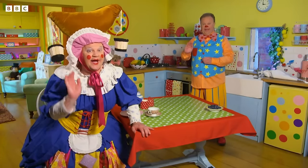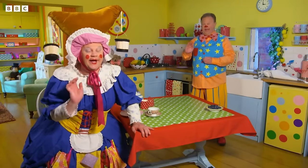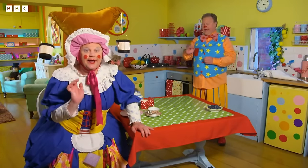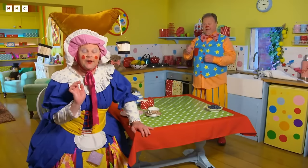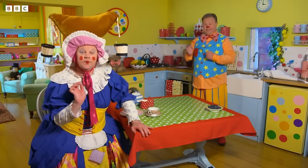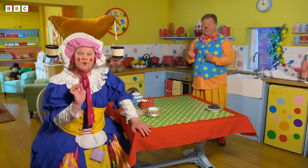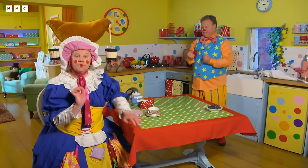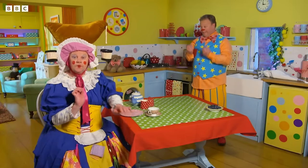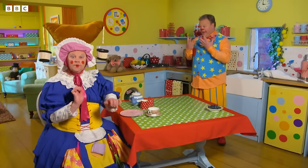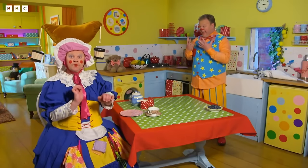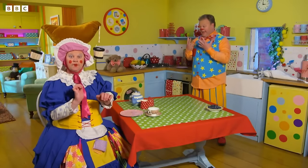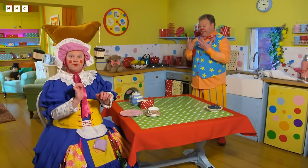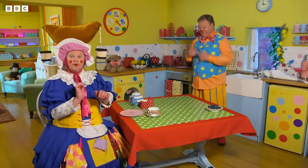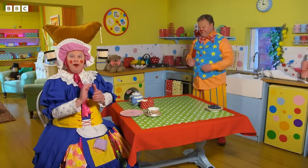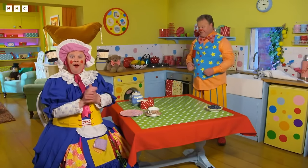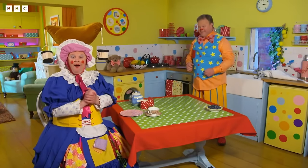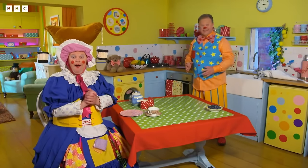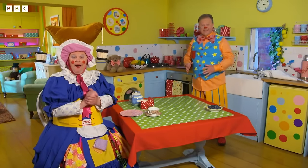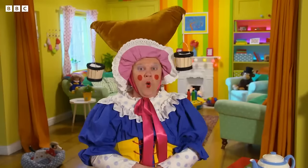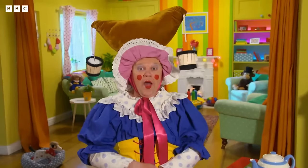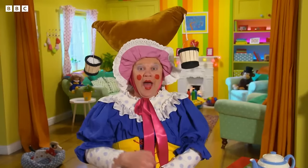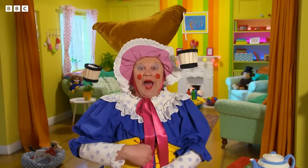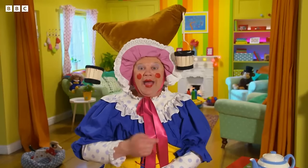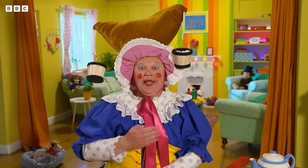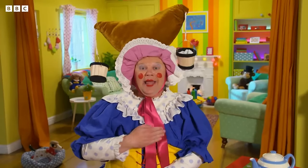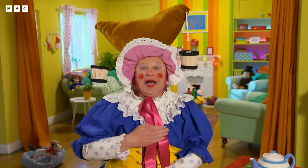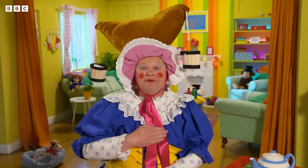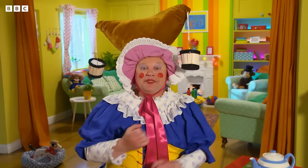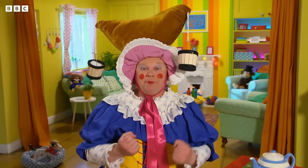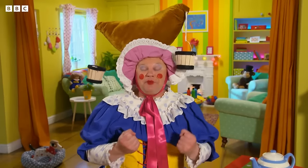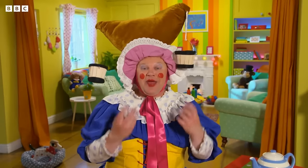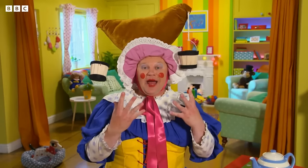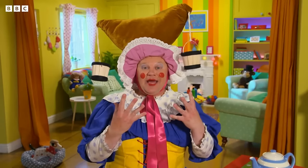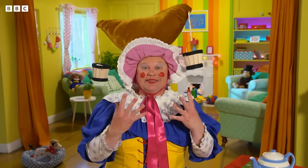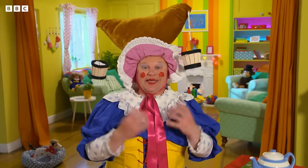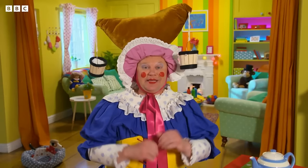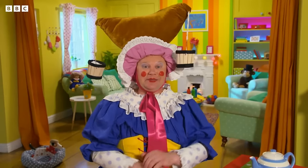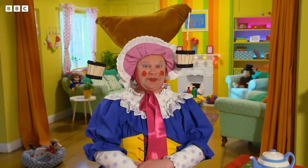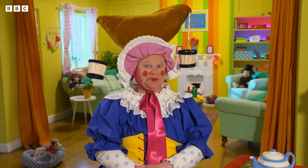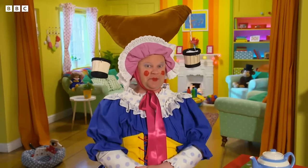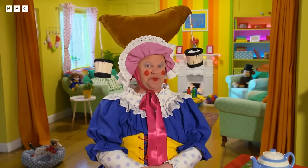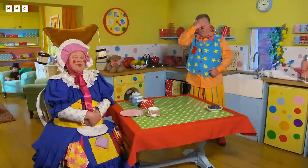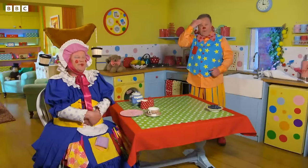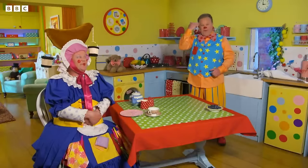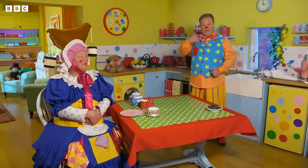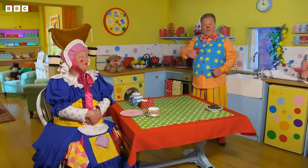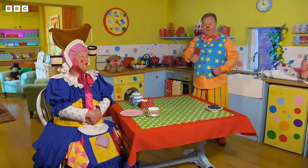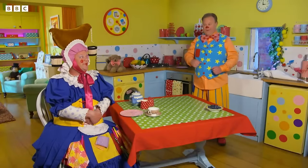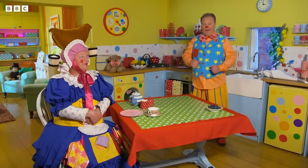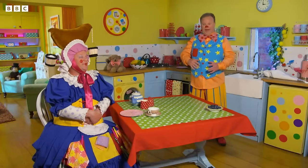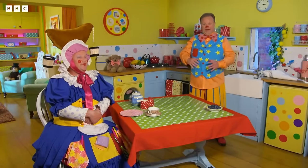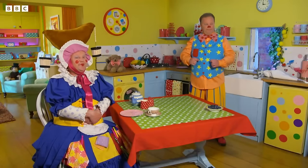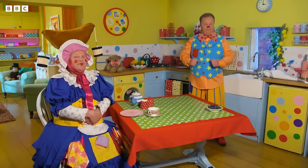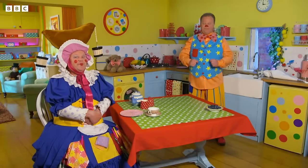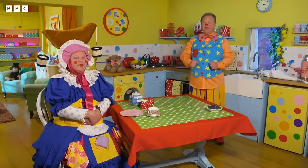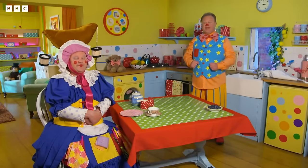Nothing. It's a surprise. I love surprises. Phew!